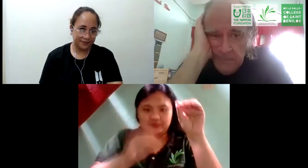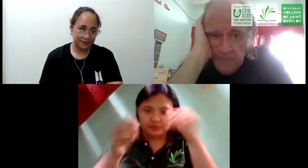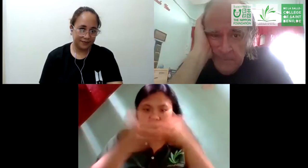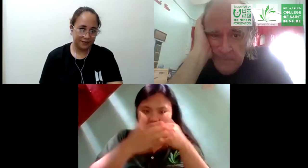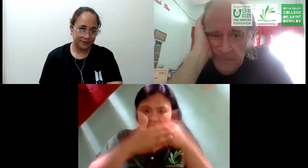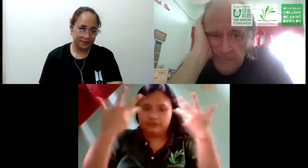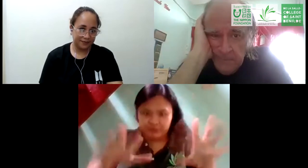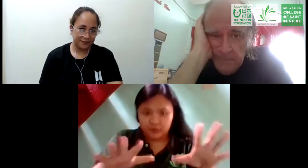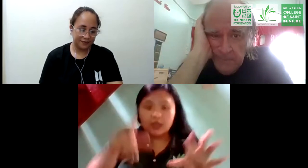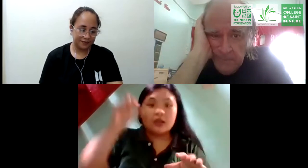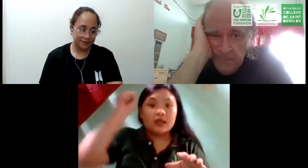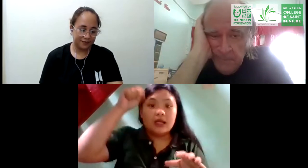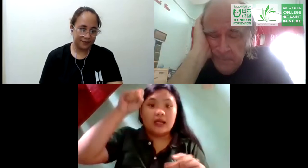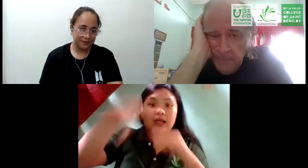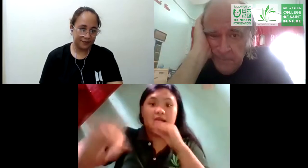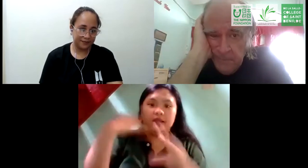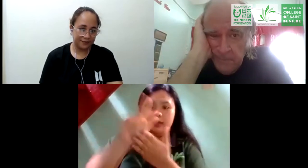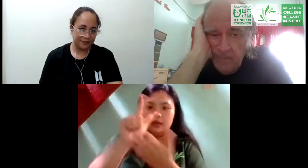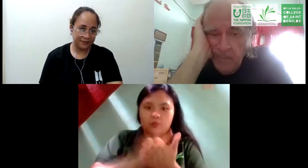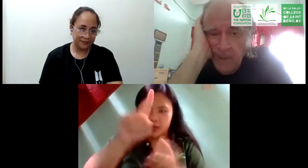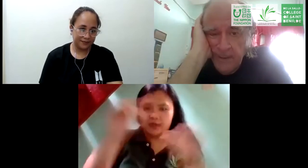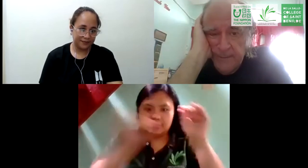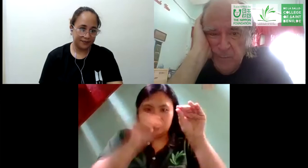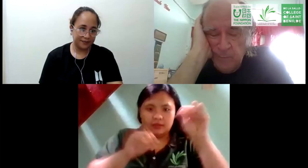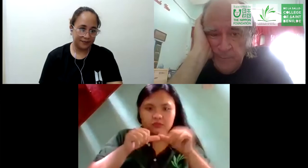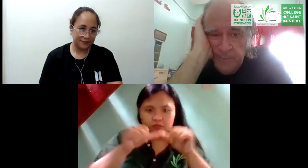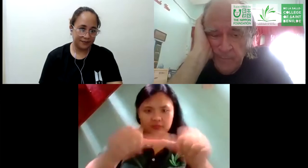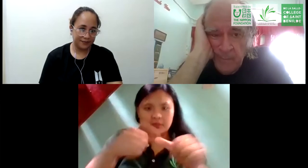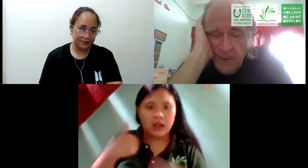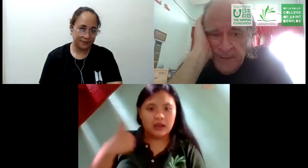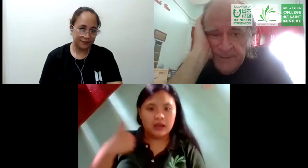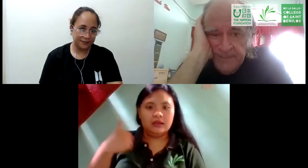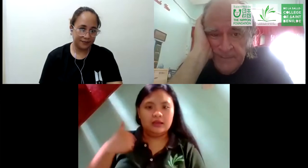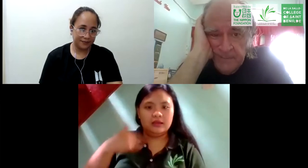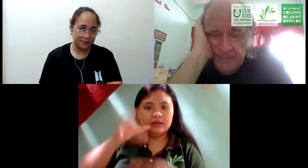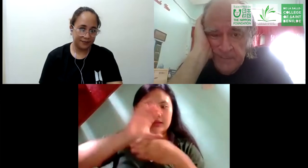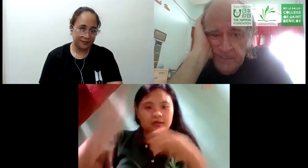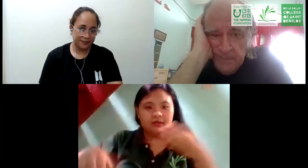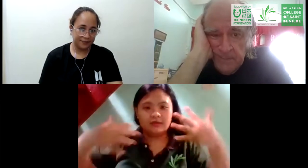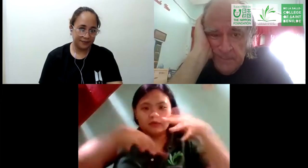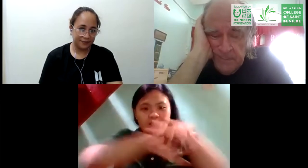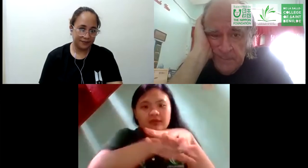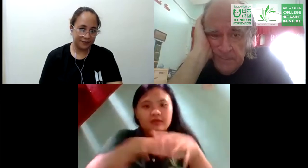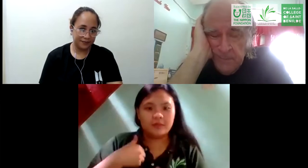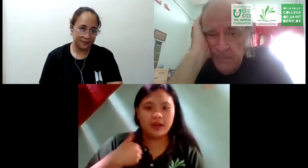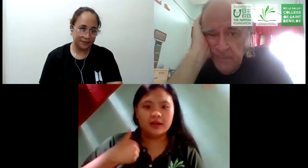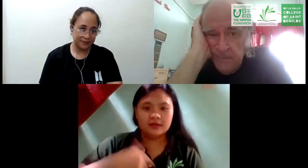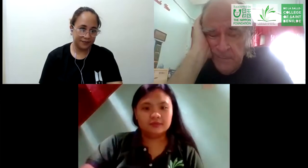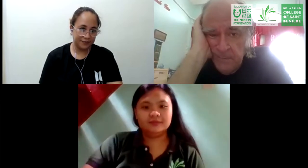part of it. Nat was in lesson 10. Shaq sent me the lessons, and we're continuing to work